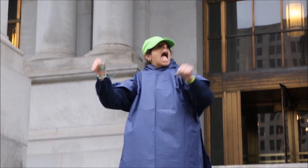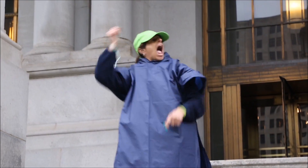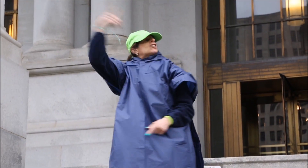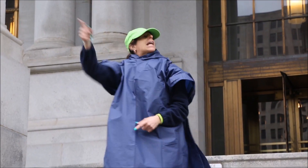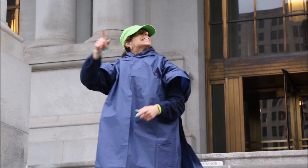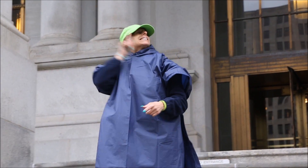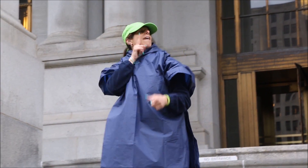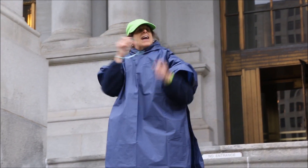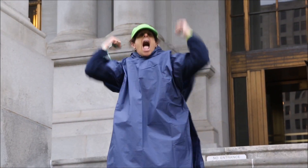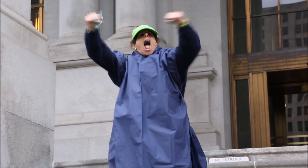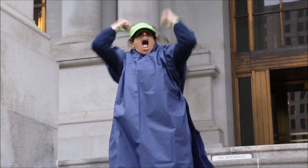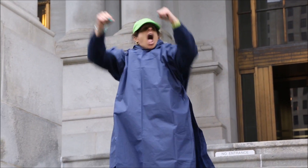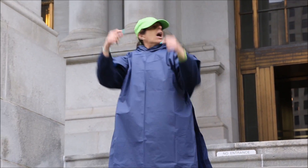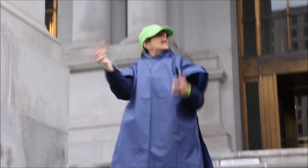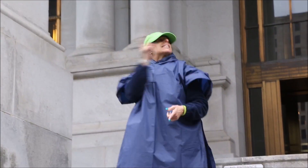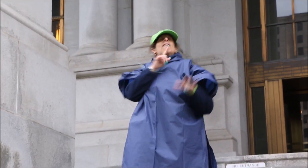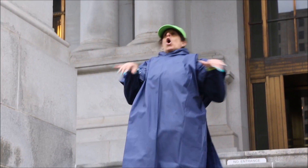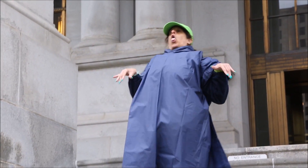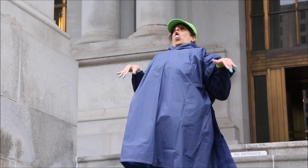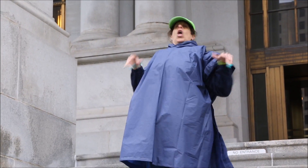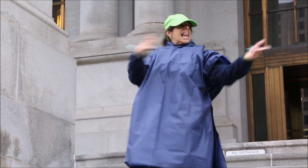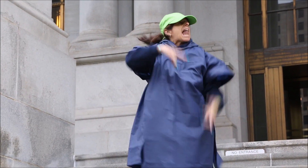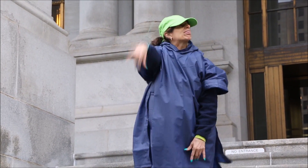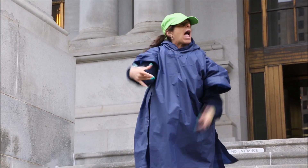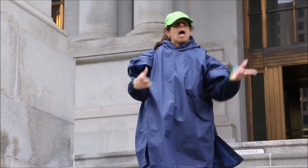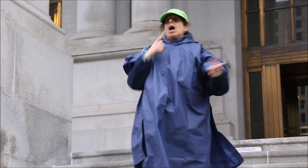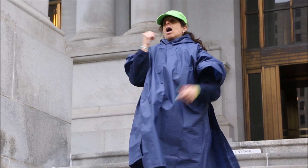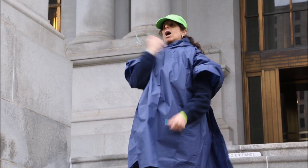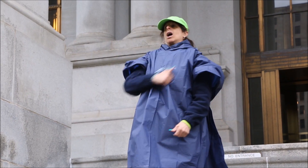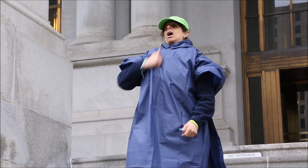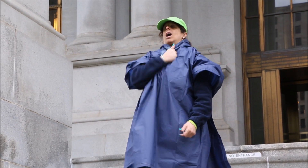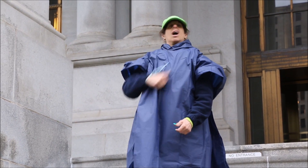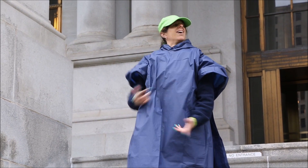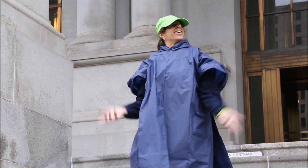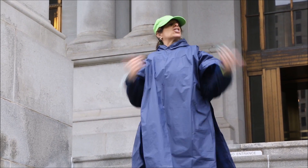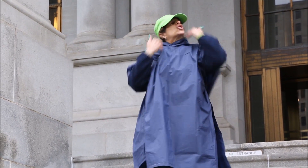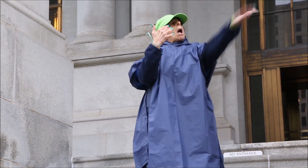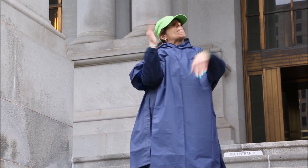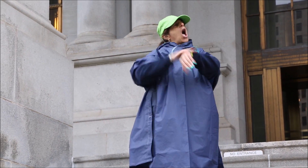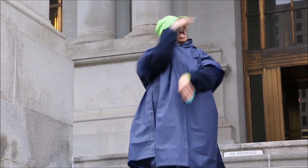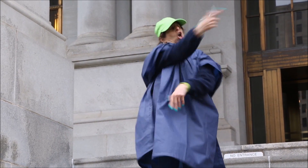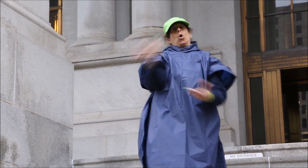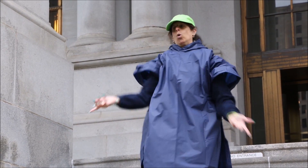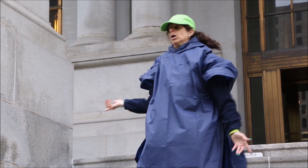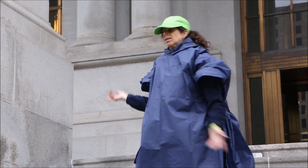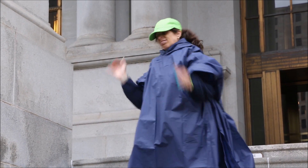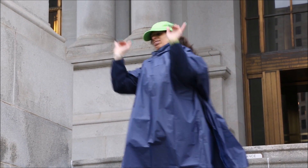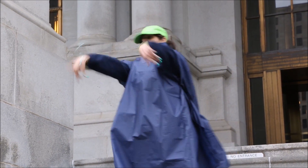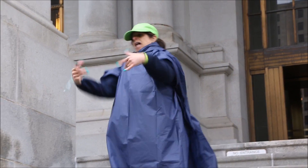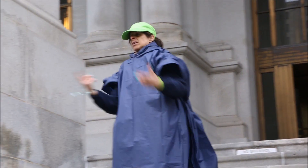that letter to the hospital in their human resources department. About a month later, I got a letter back.